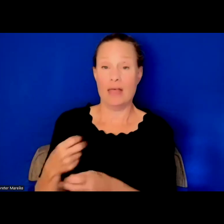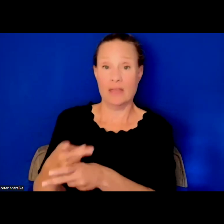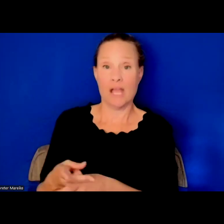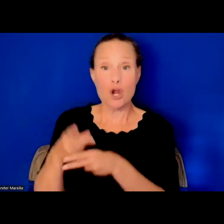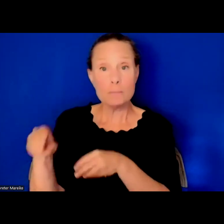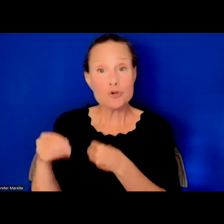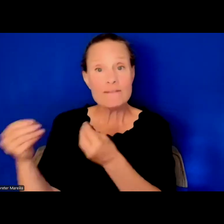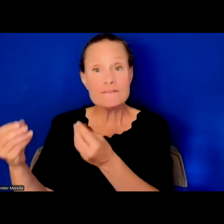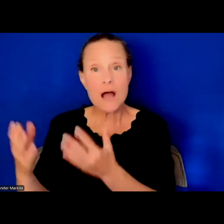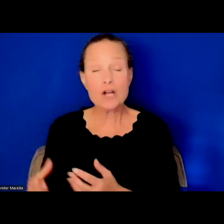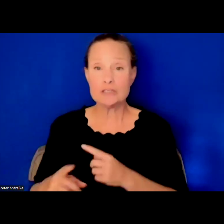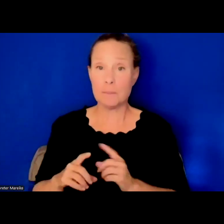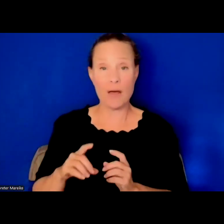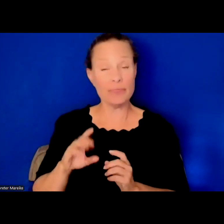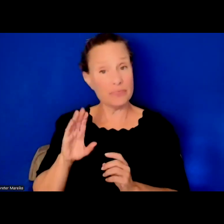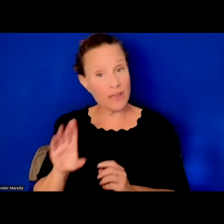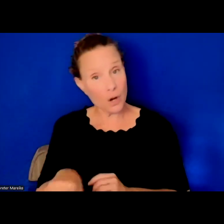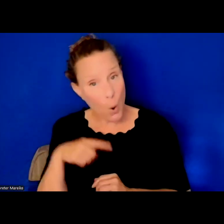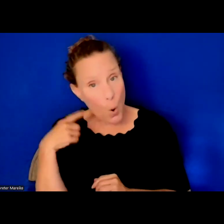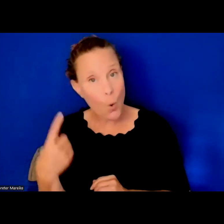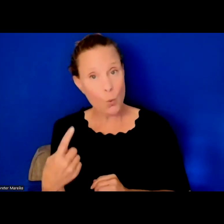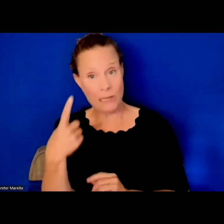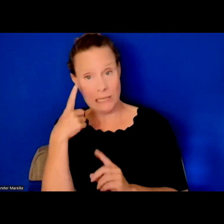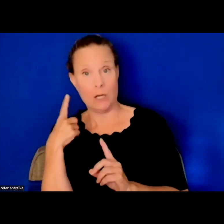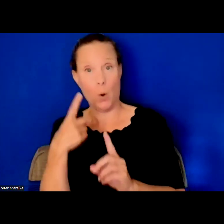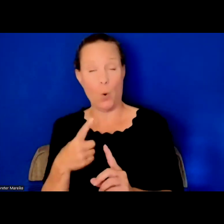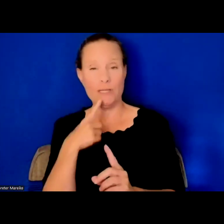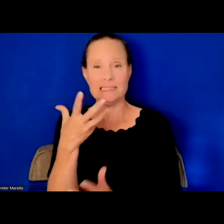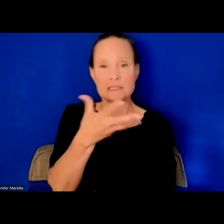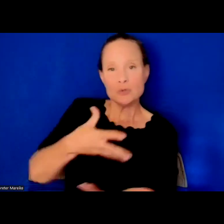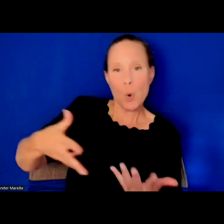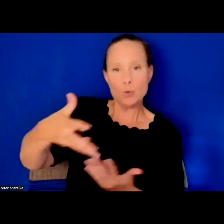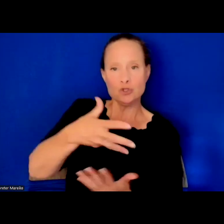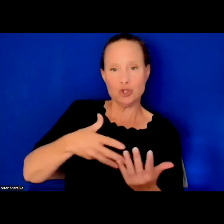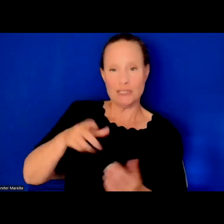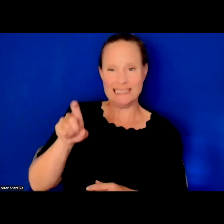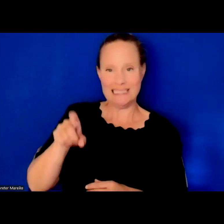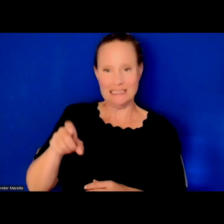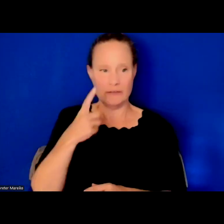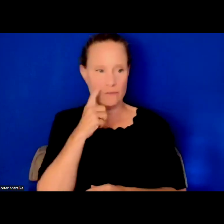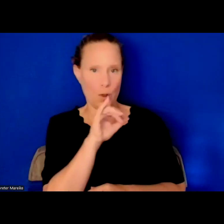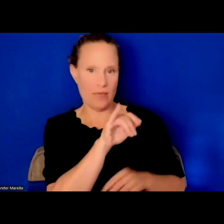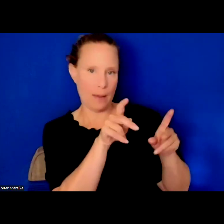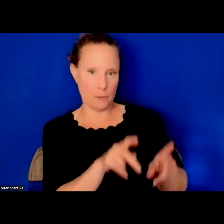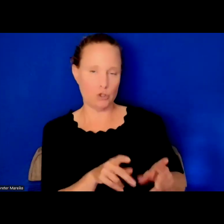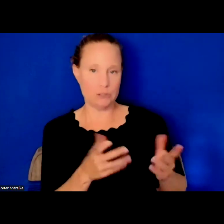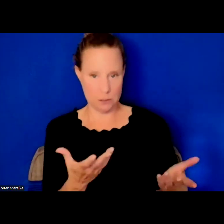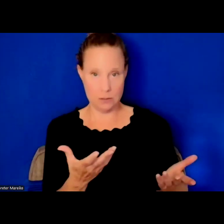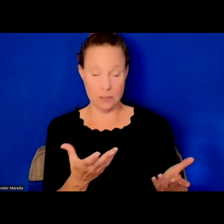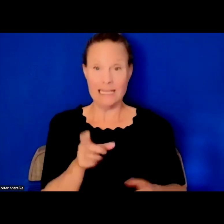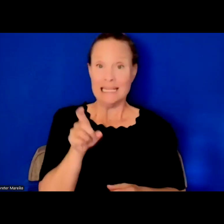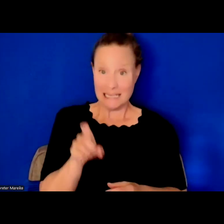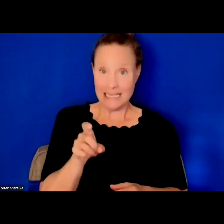purpose, is the social needs of the Medicaid member that are identified by the